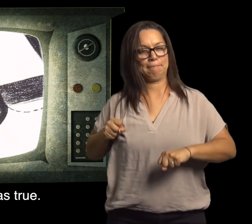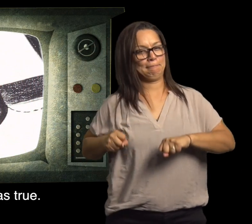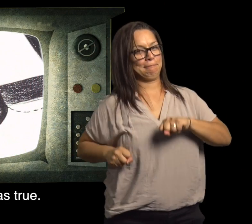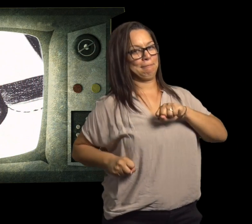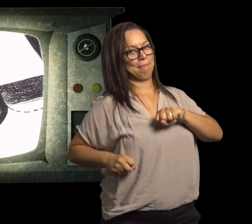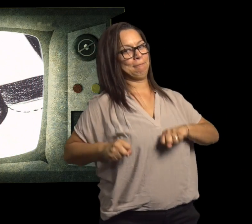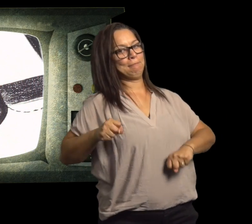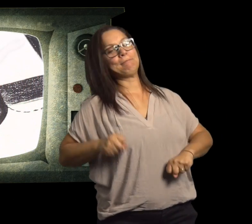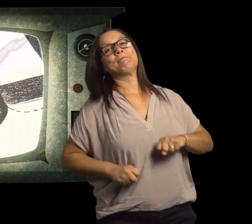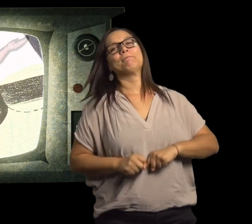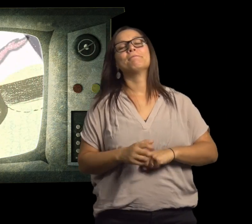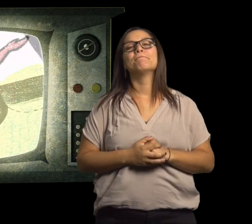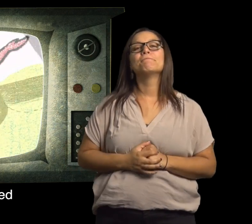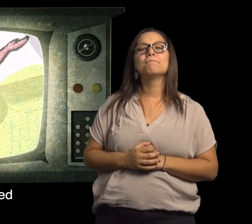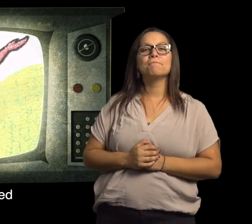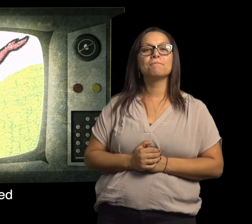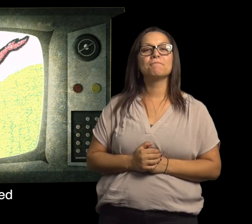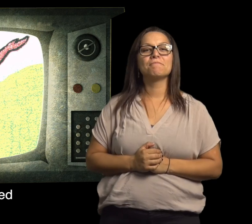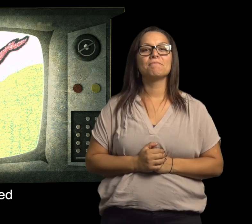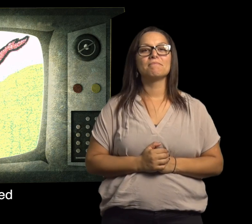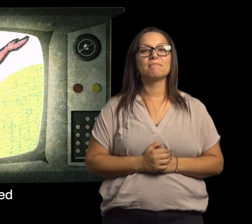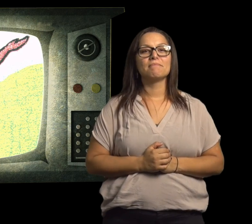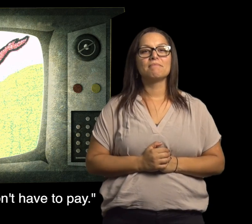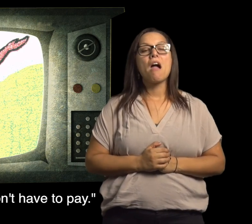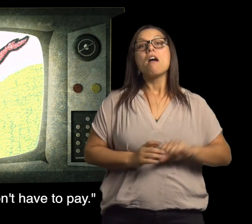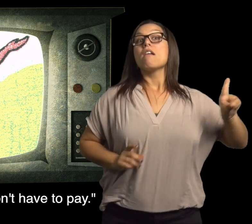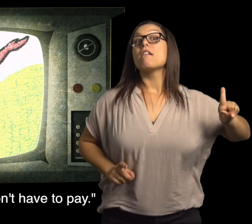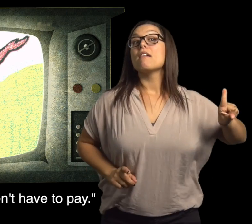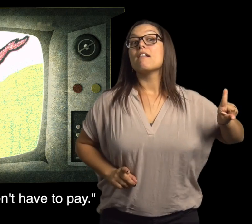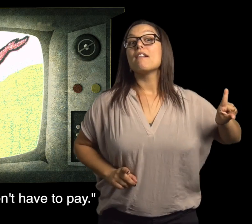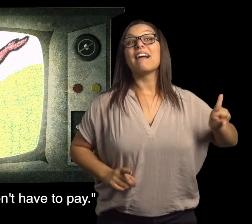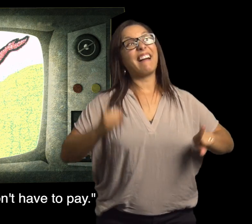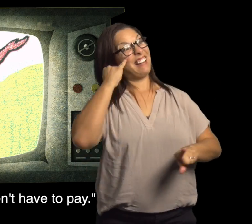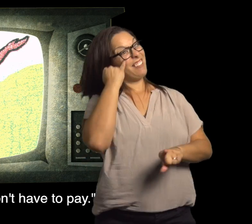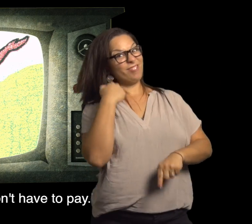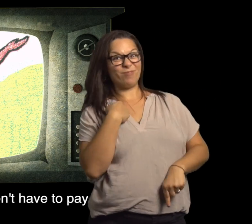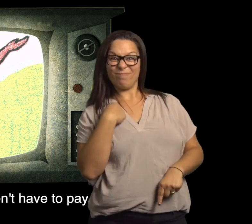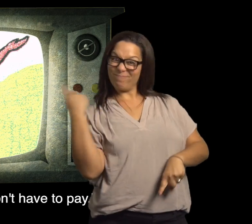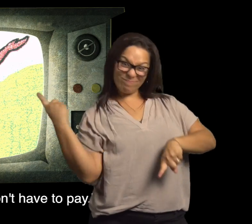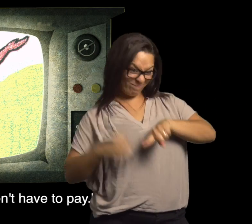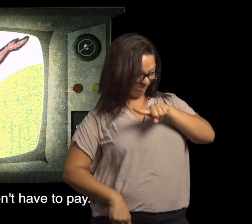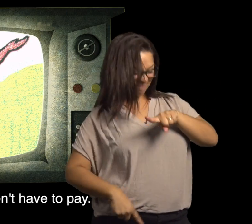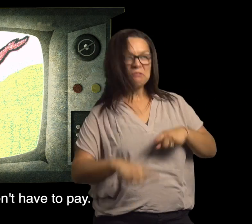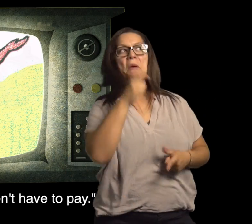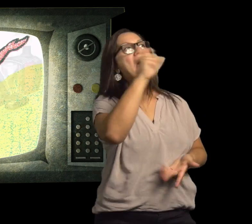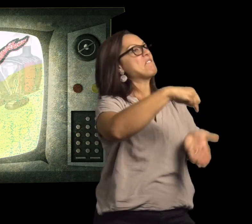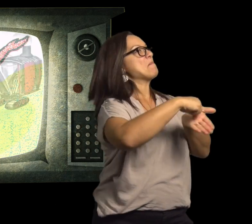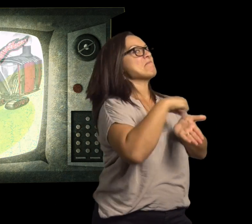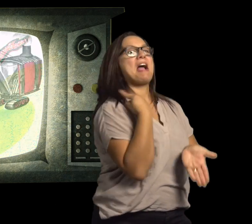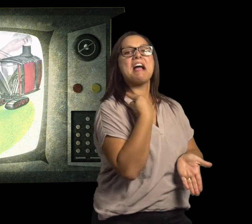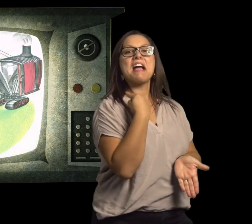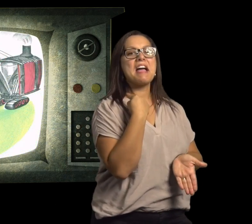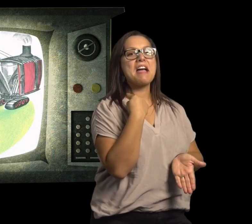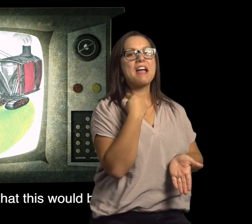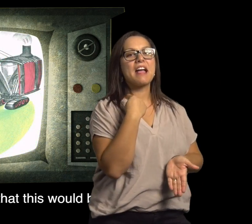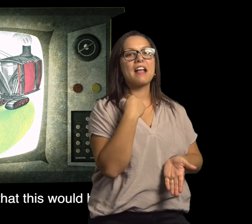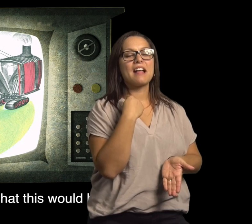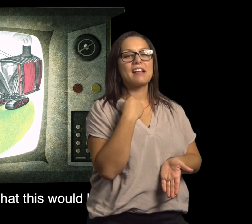true. Then he added, if we can't do it, you won't have to pay. Henry B.